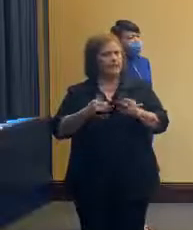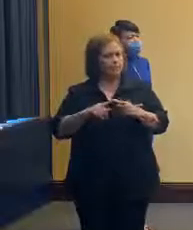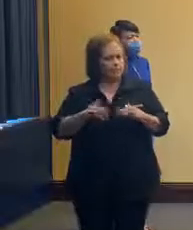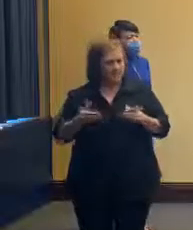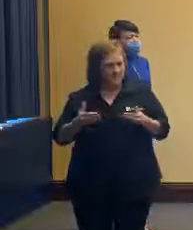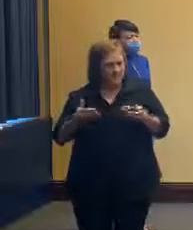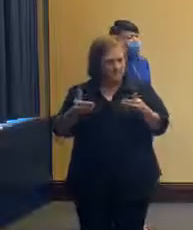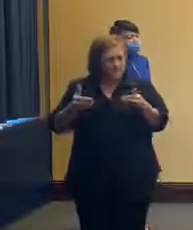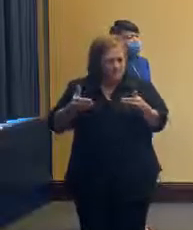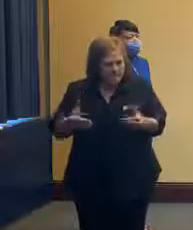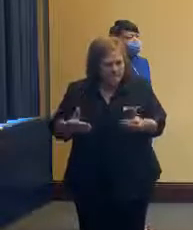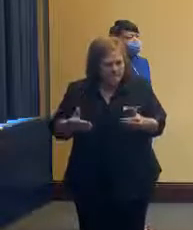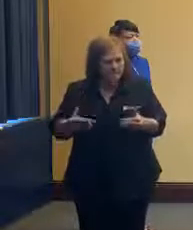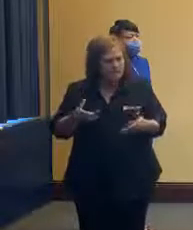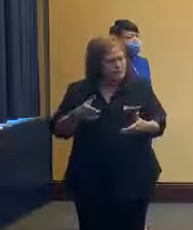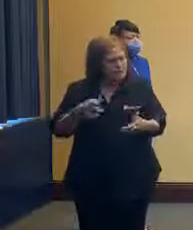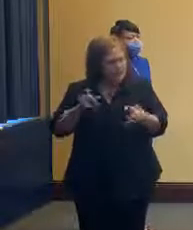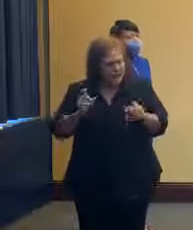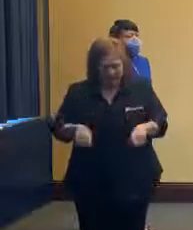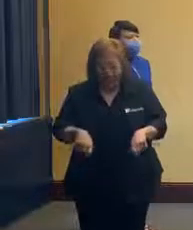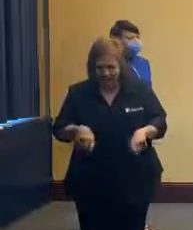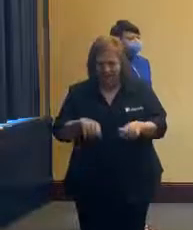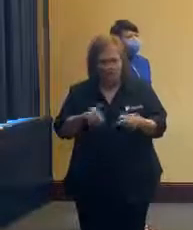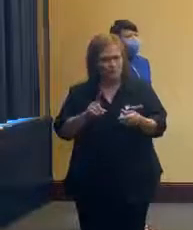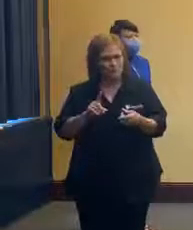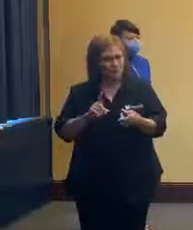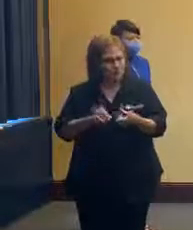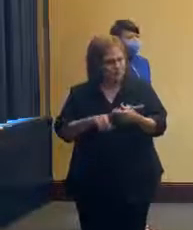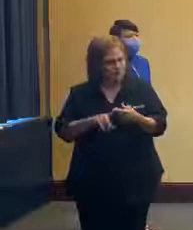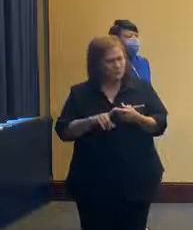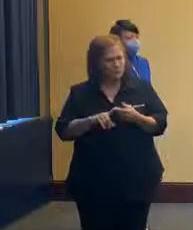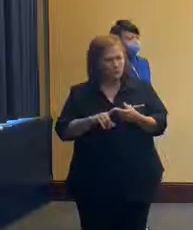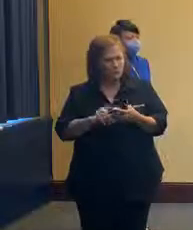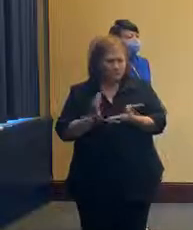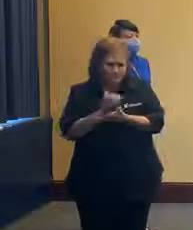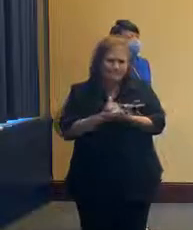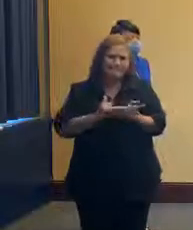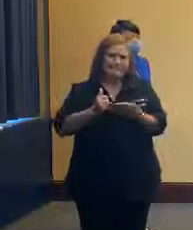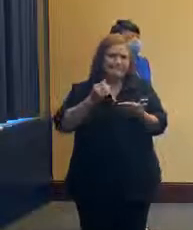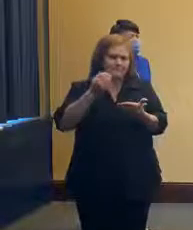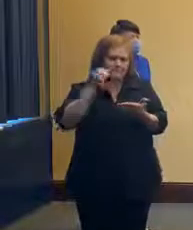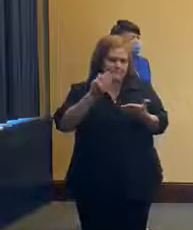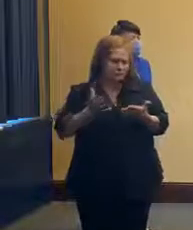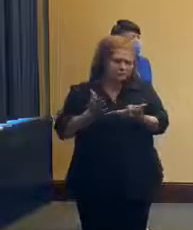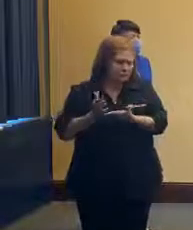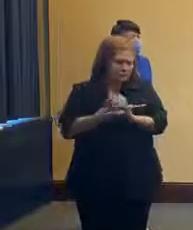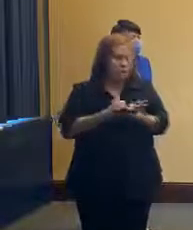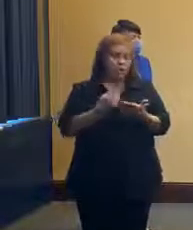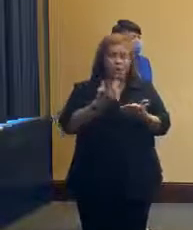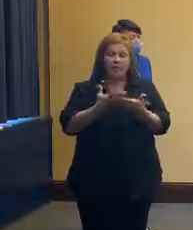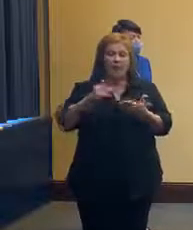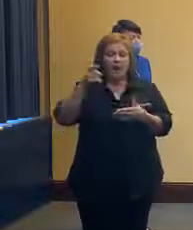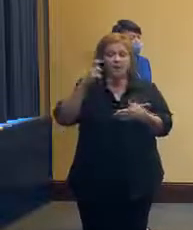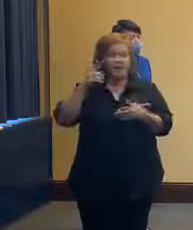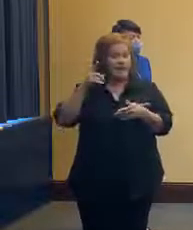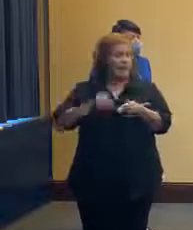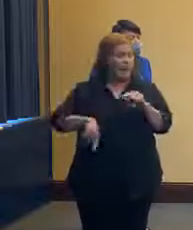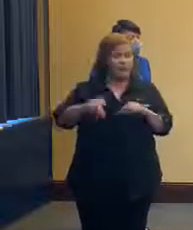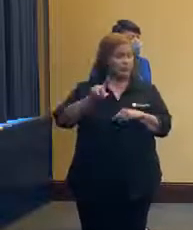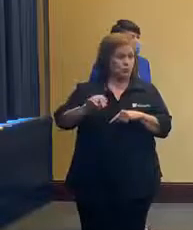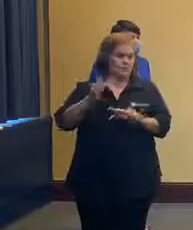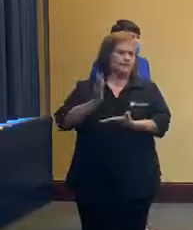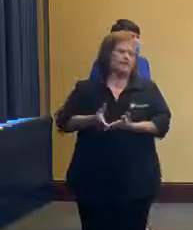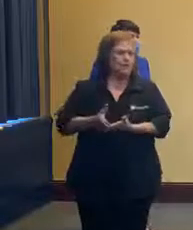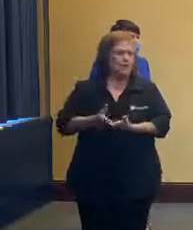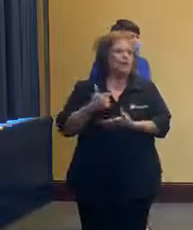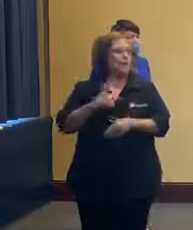regard. You have to fill your toolbox with as many tools as possible. One thing the government cannot do is stand still or stop. We